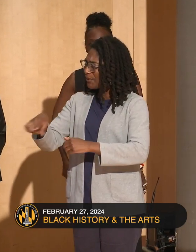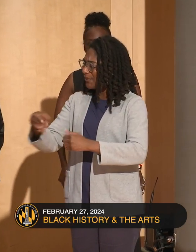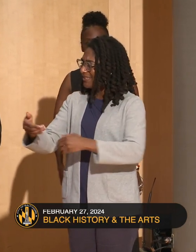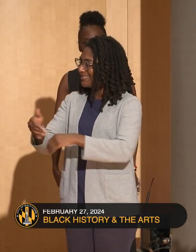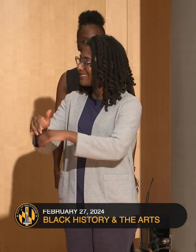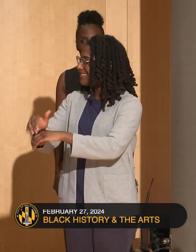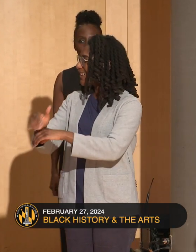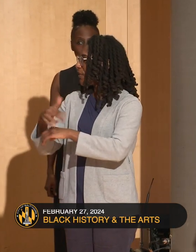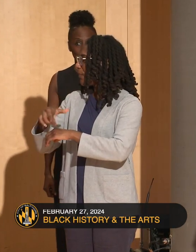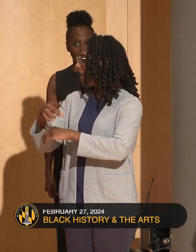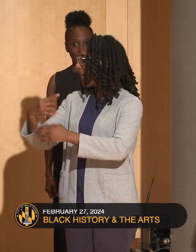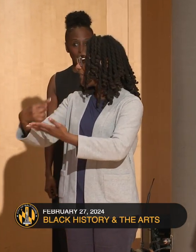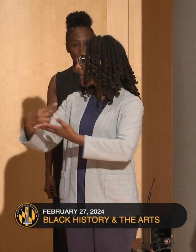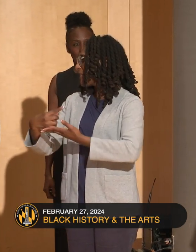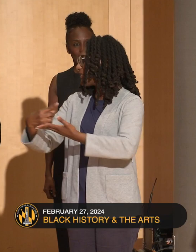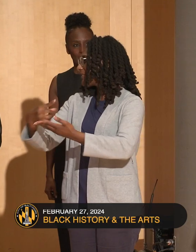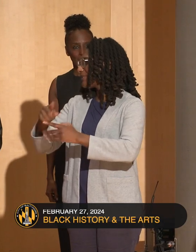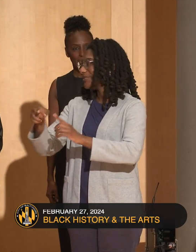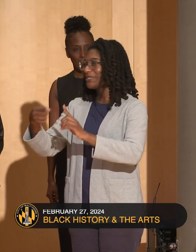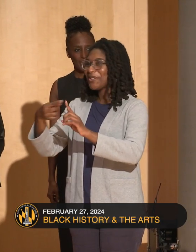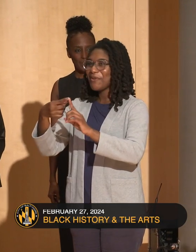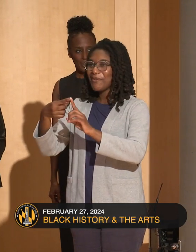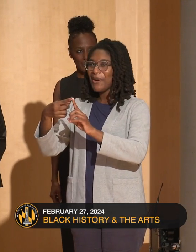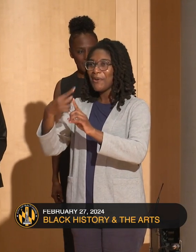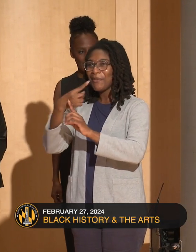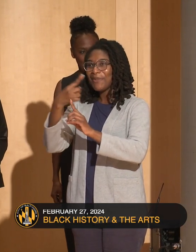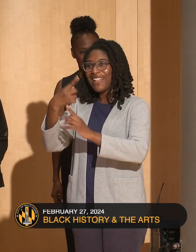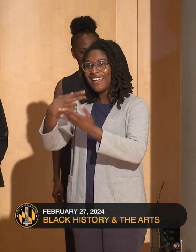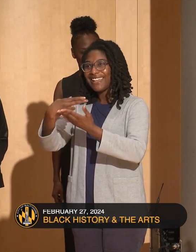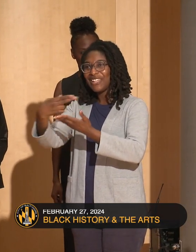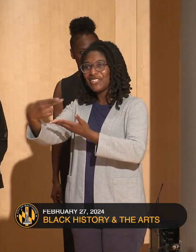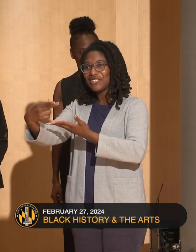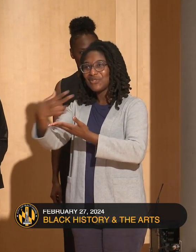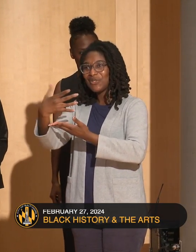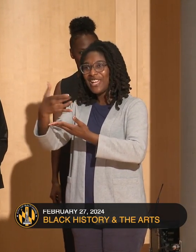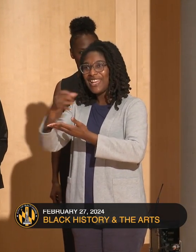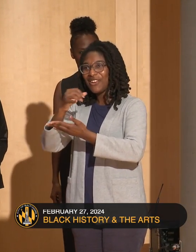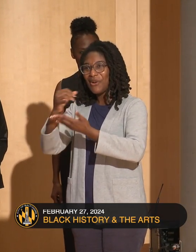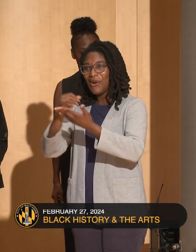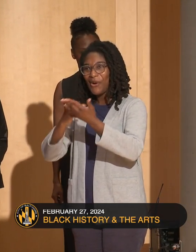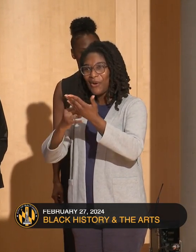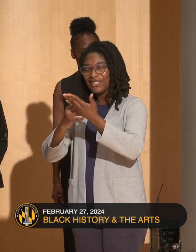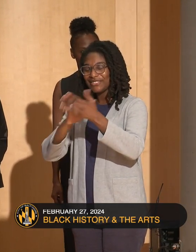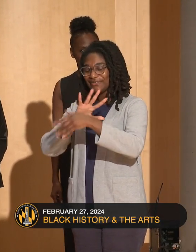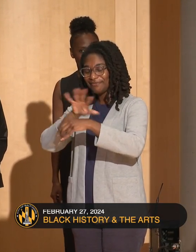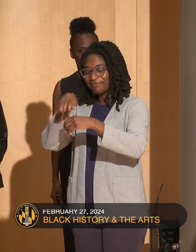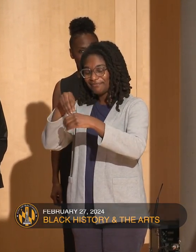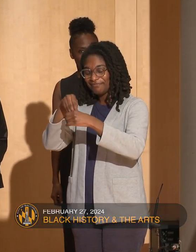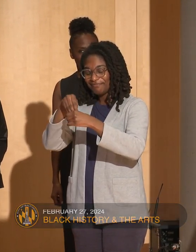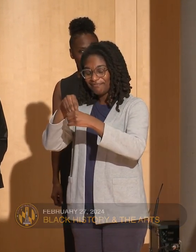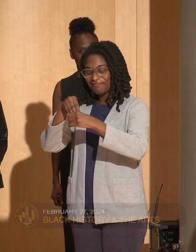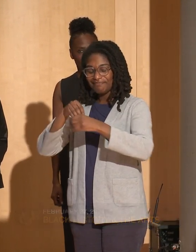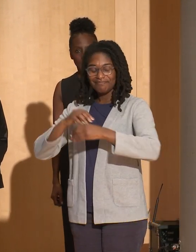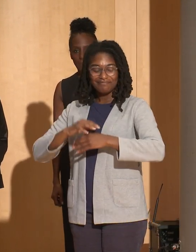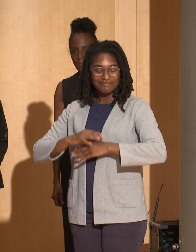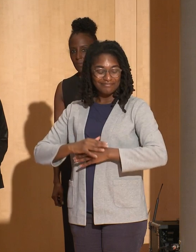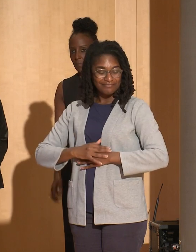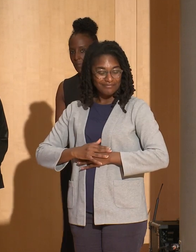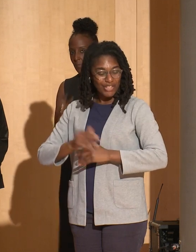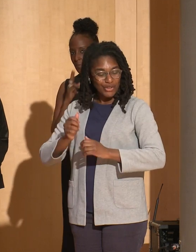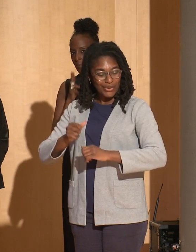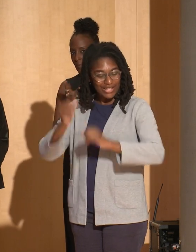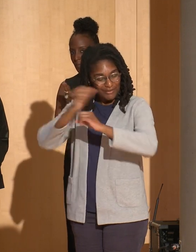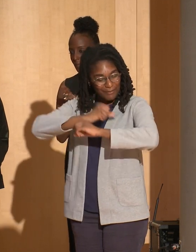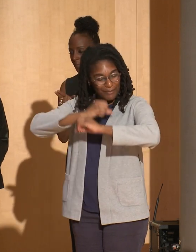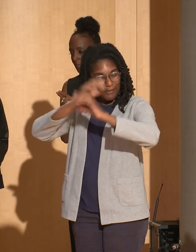as we have a conversation about Black history and arts. And as you can